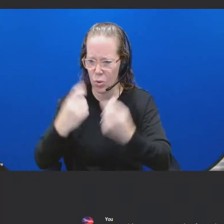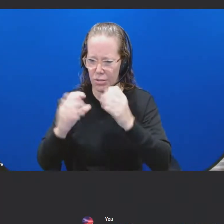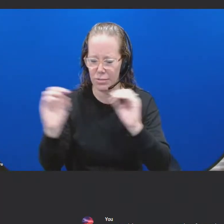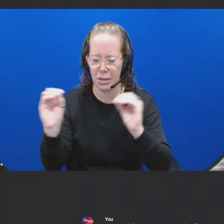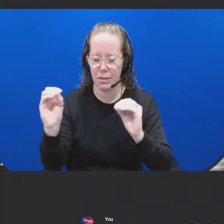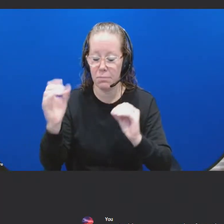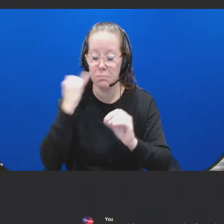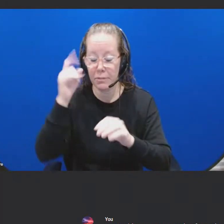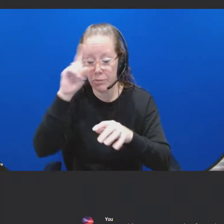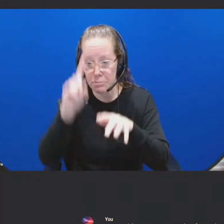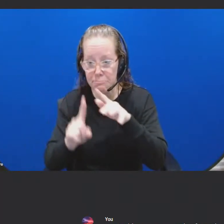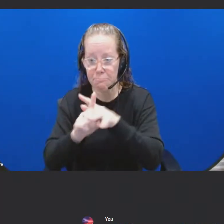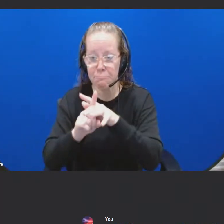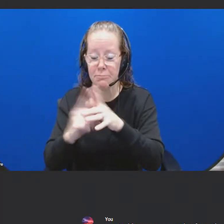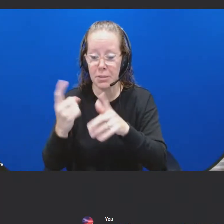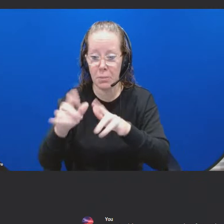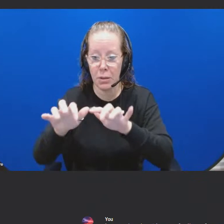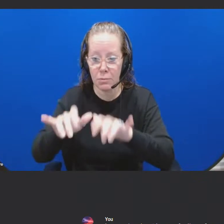might have.